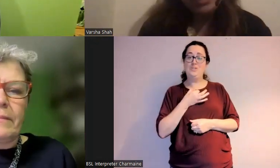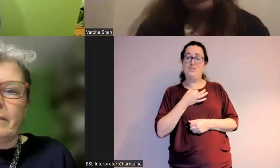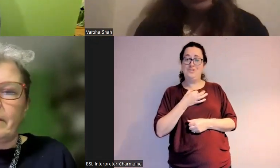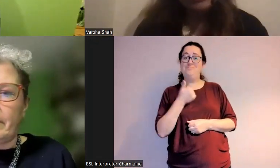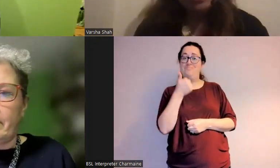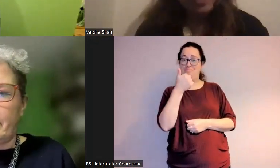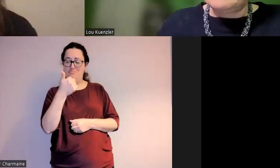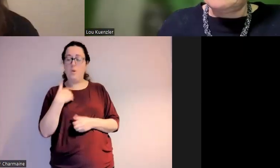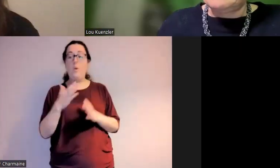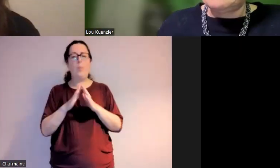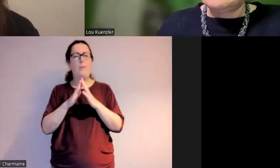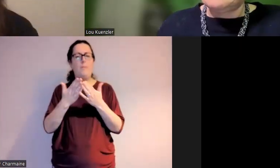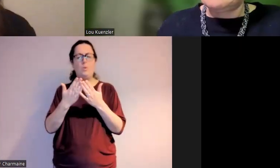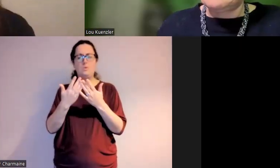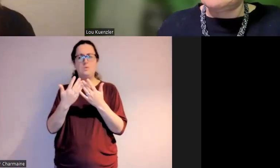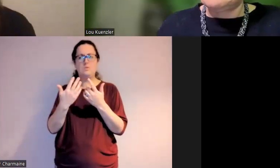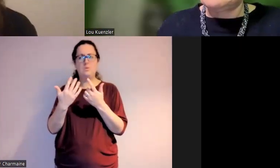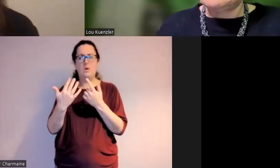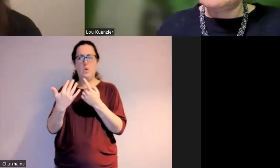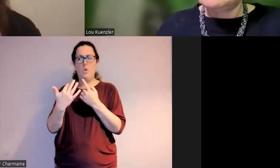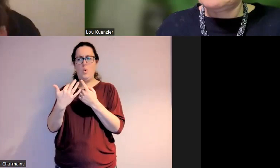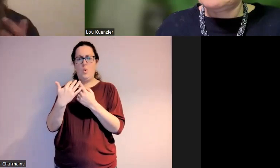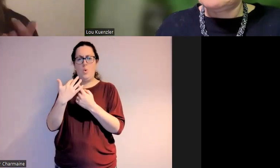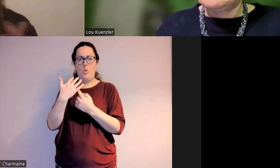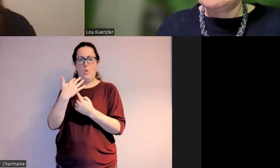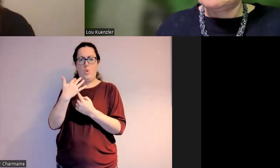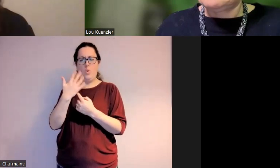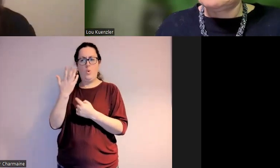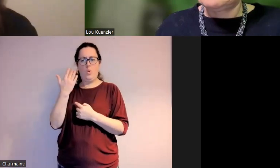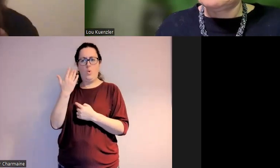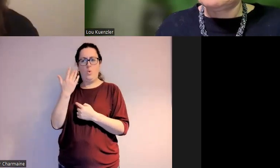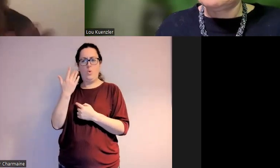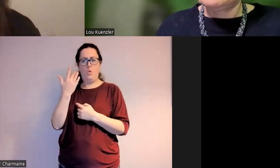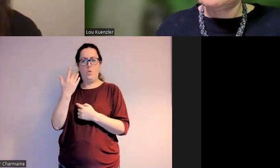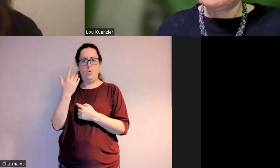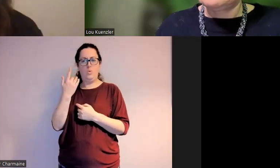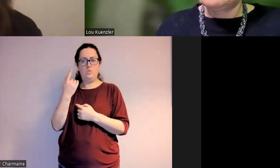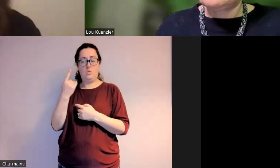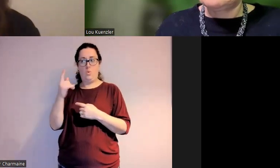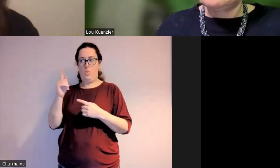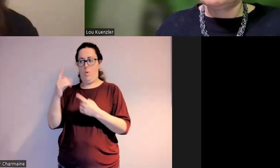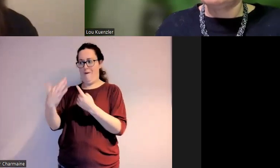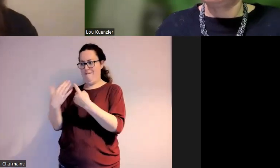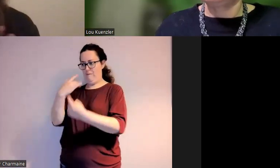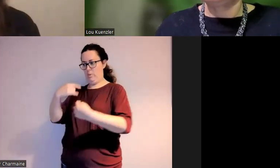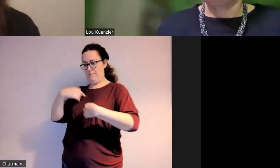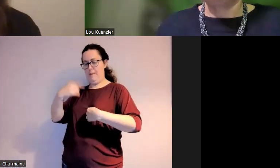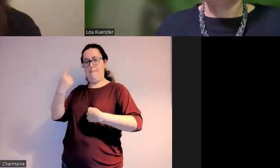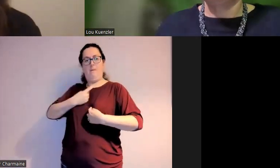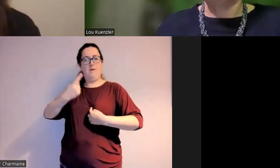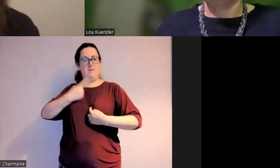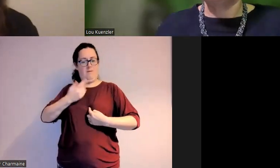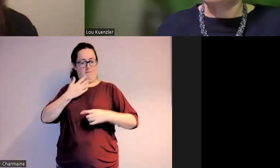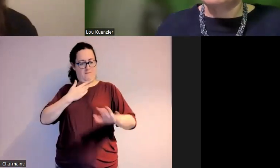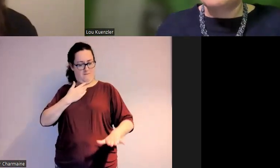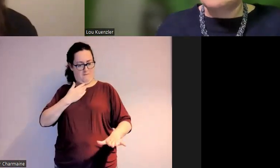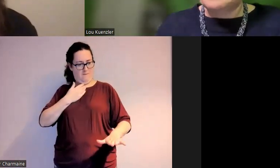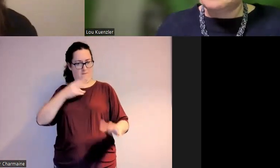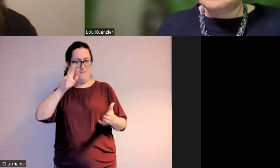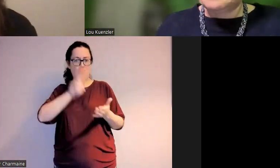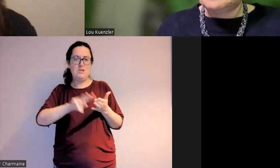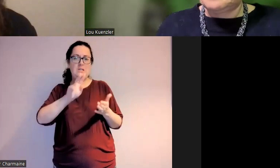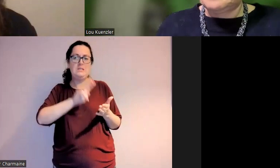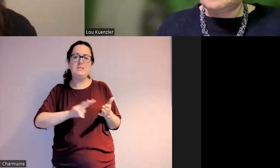that really got into my bloodstream, when even now, like the ones that have formed me, were the ones I read as a child,